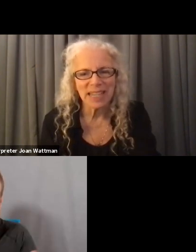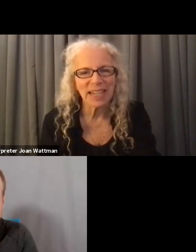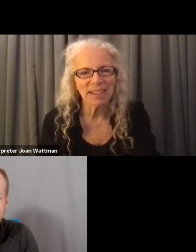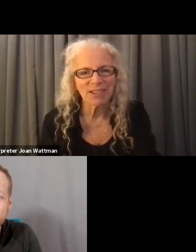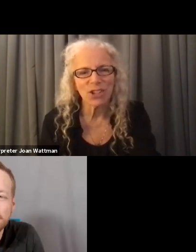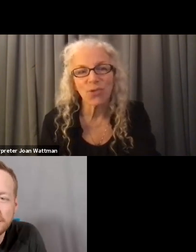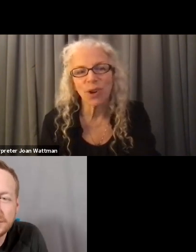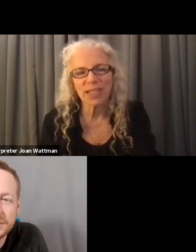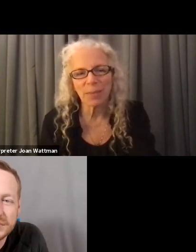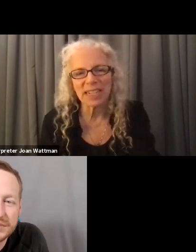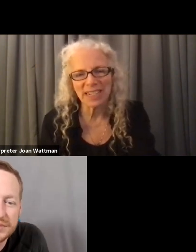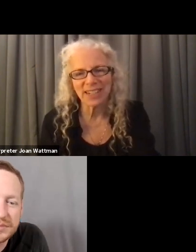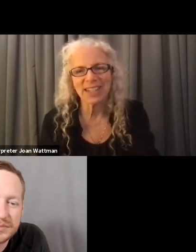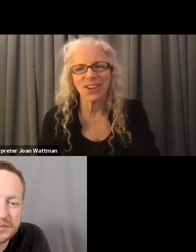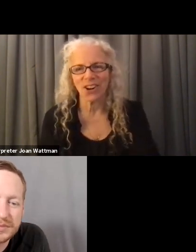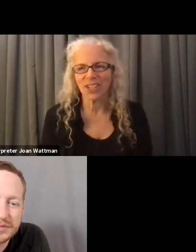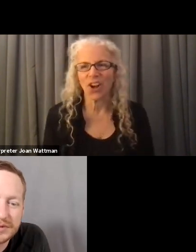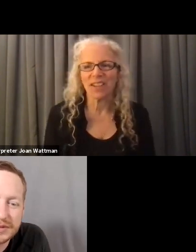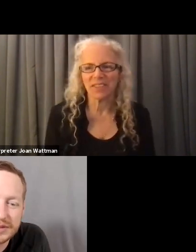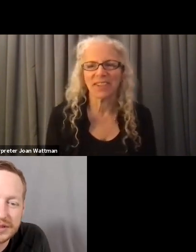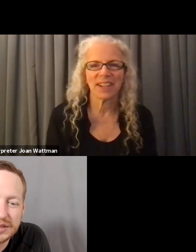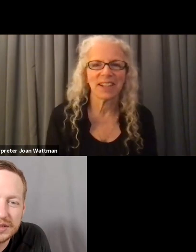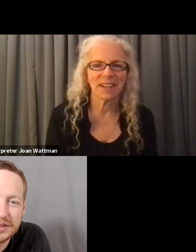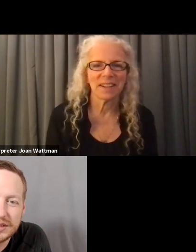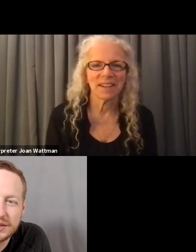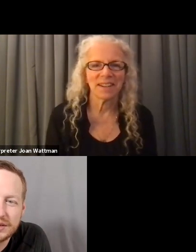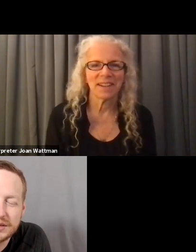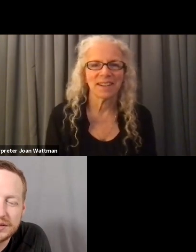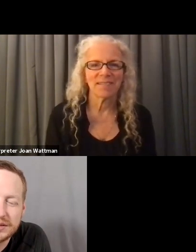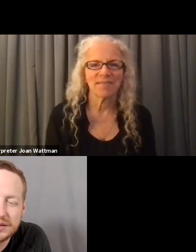was thinking just to throw out some ideas to start us off.